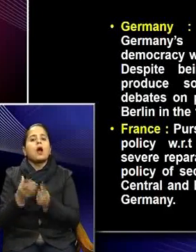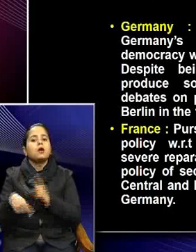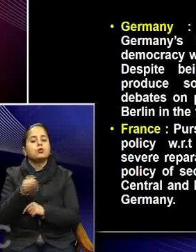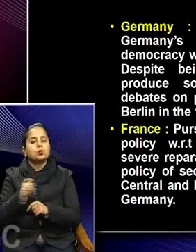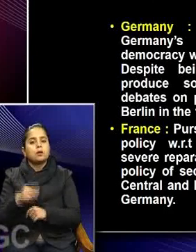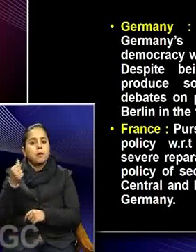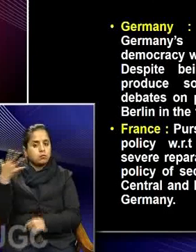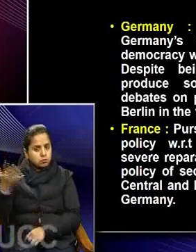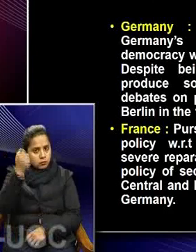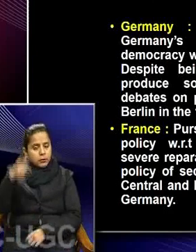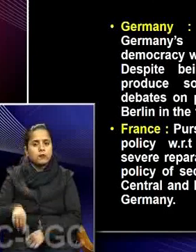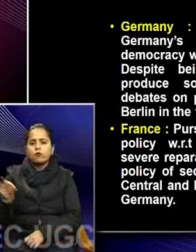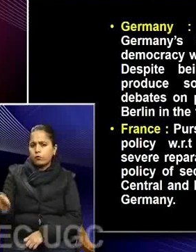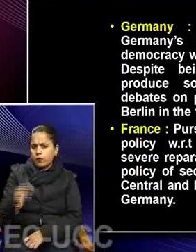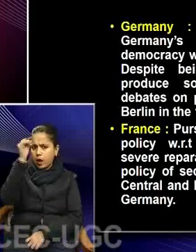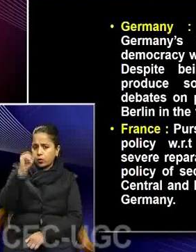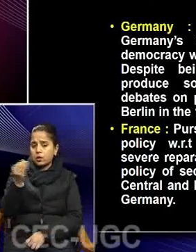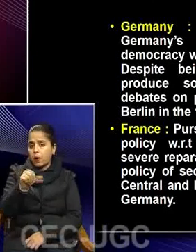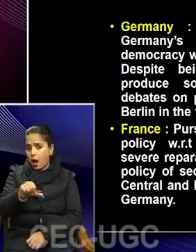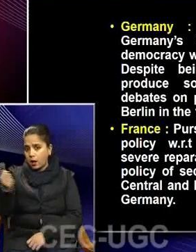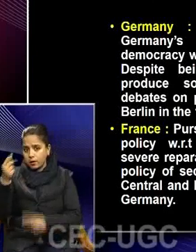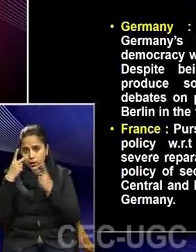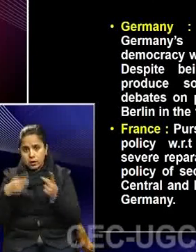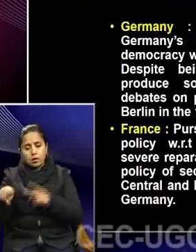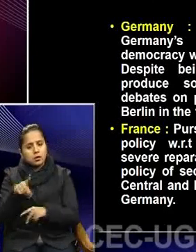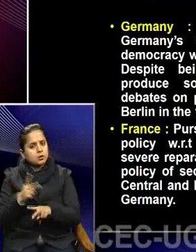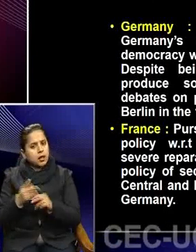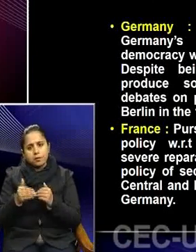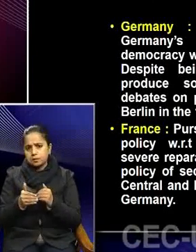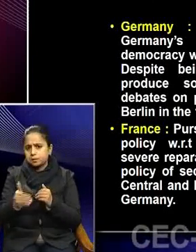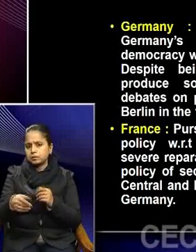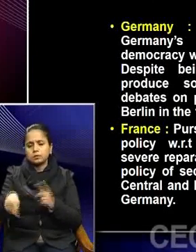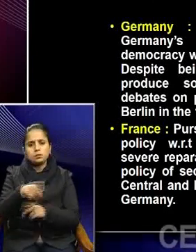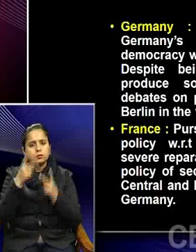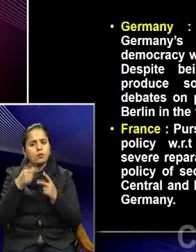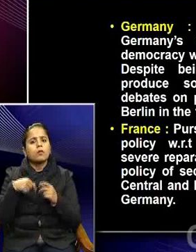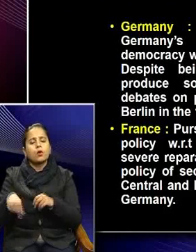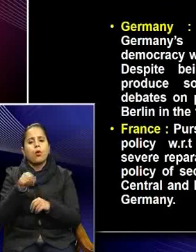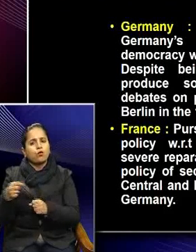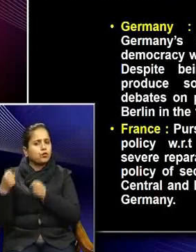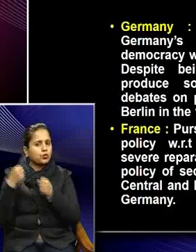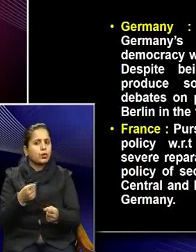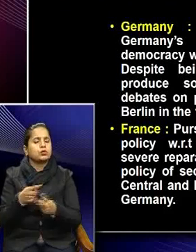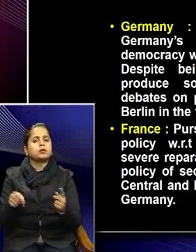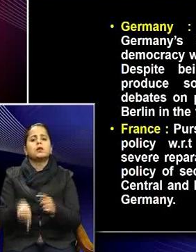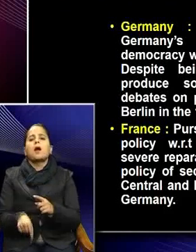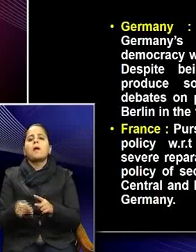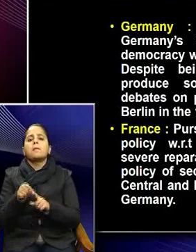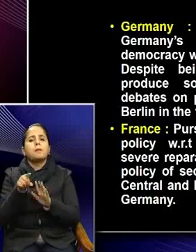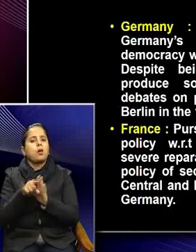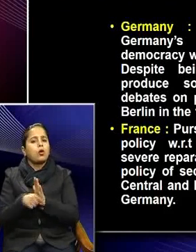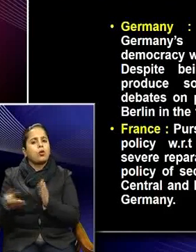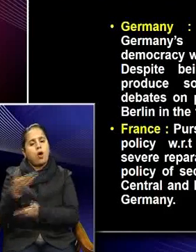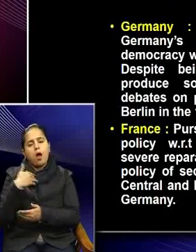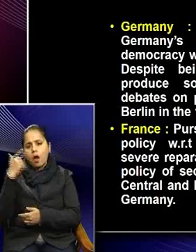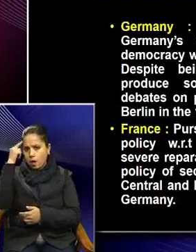Europe. France, on the other hand, pursued particularly forceful policy with respect to Germany. We all are aware